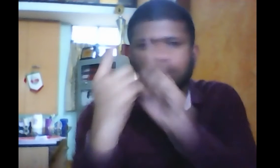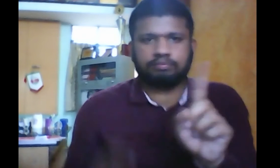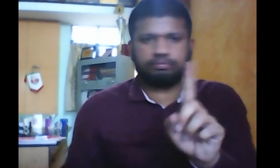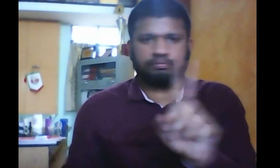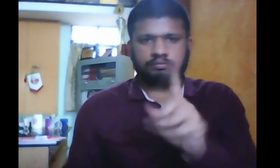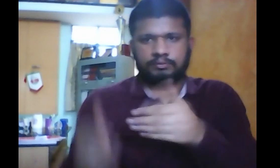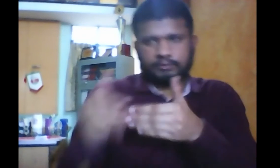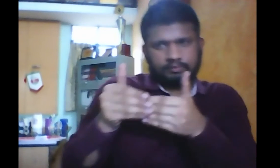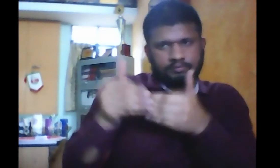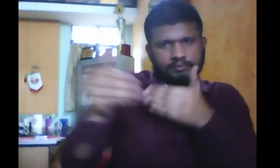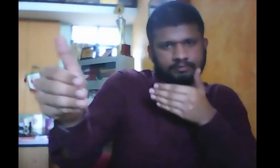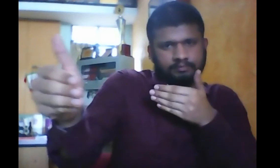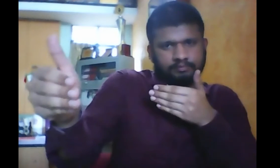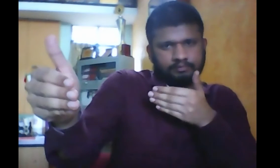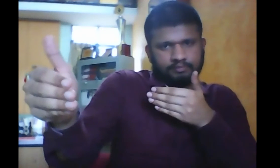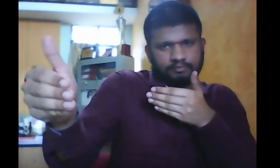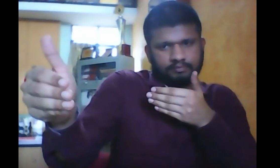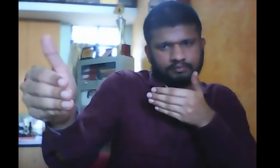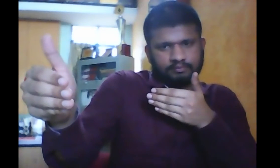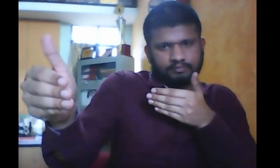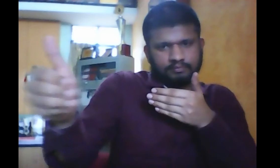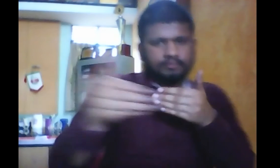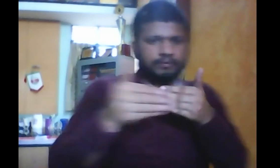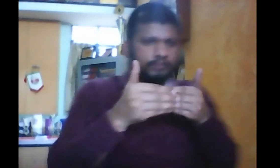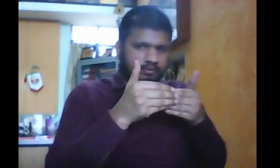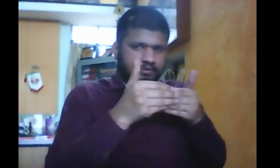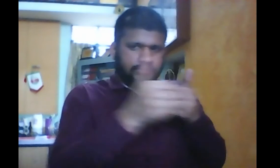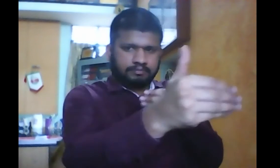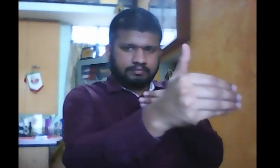Don't stay closer. Just keep distance. Maintain distance.